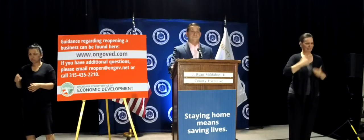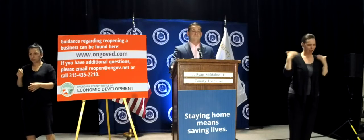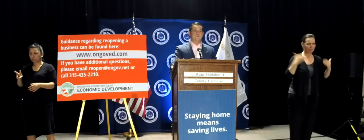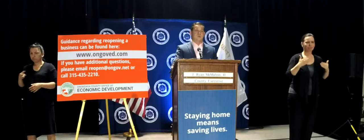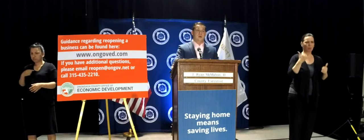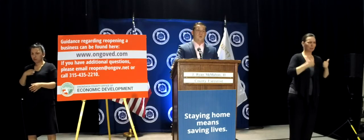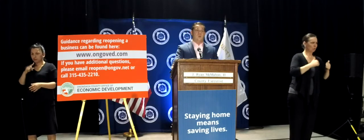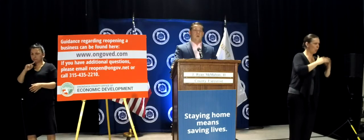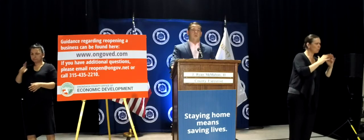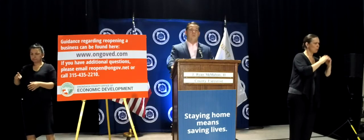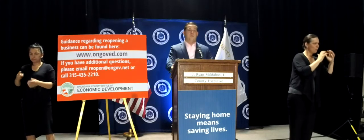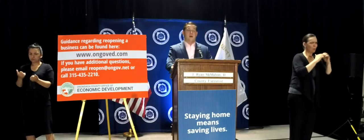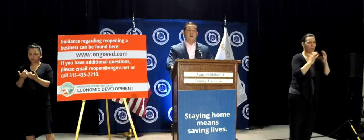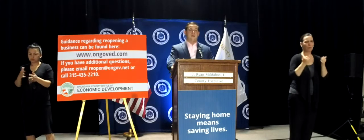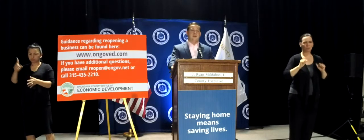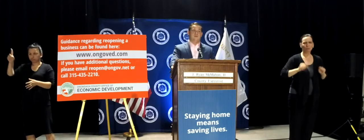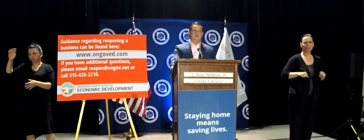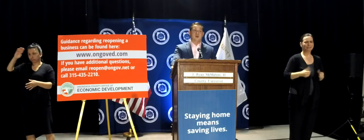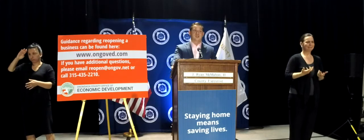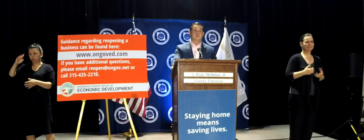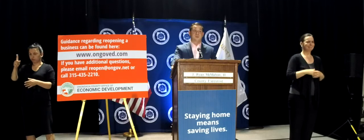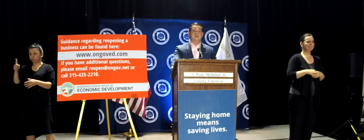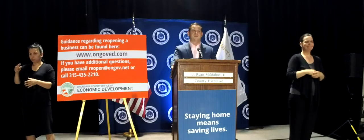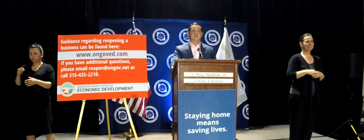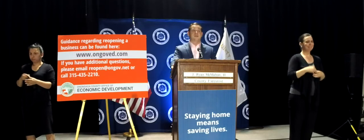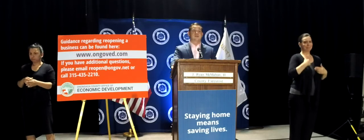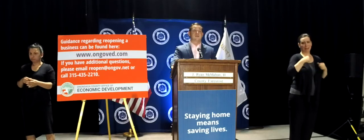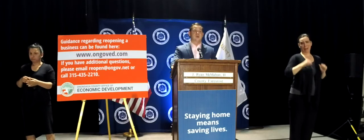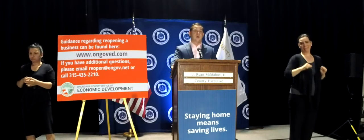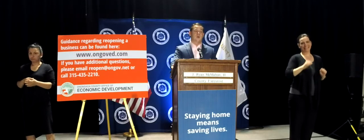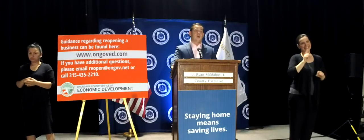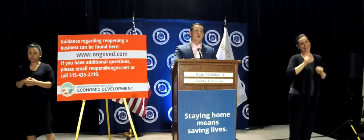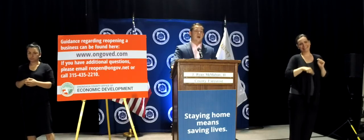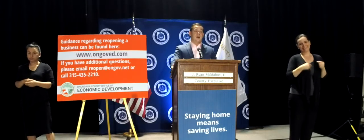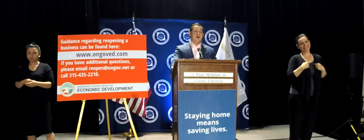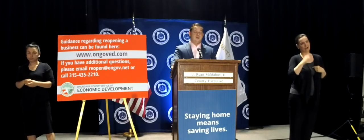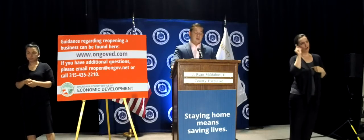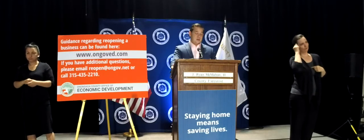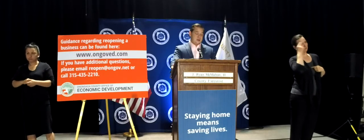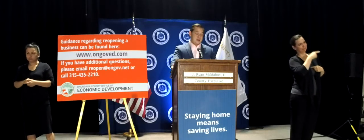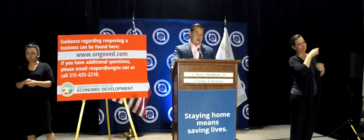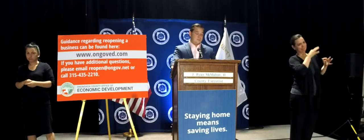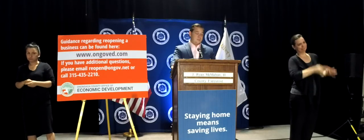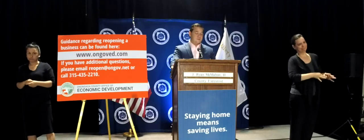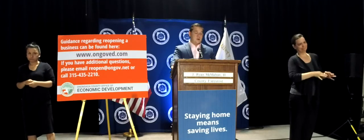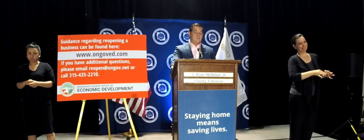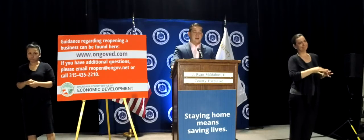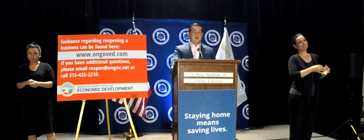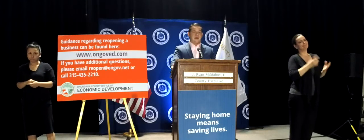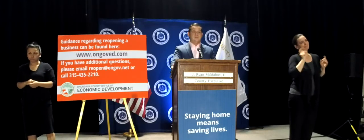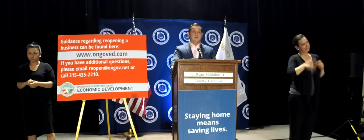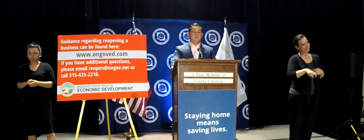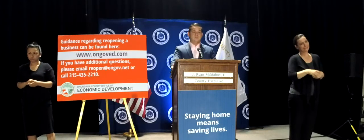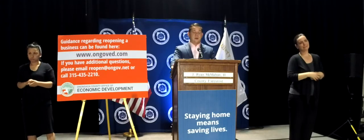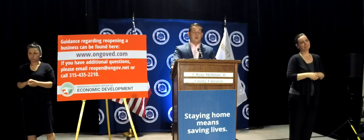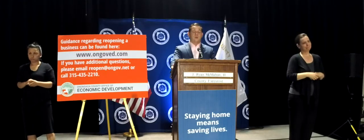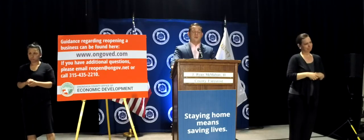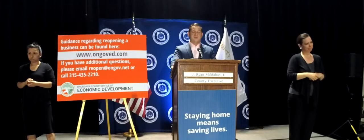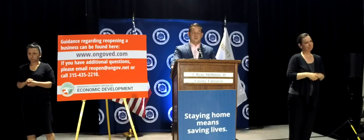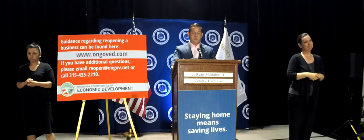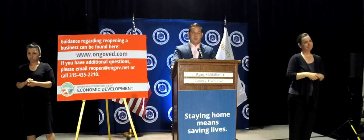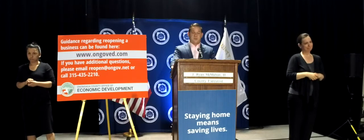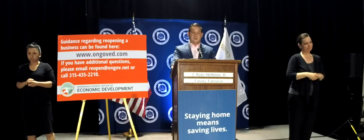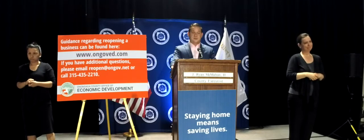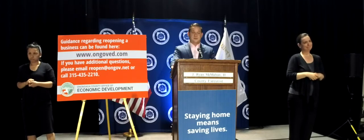and but as far as specific businesses go, and so I know there will